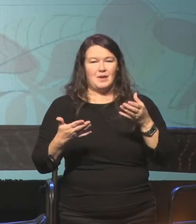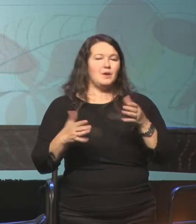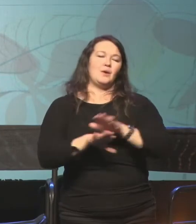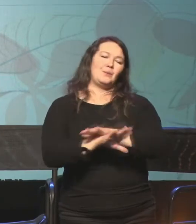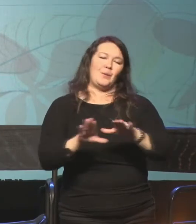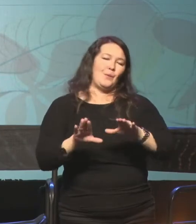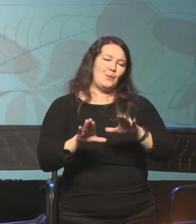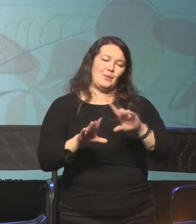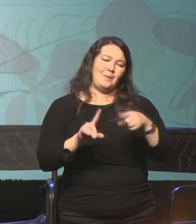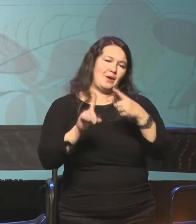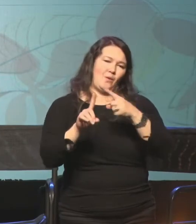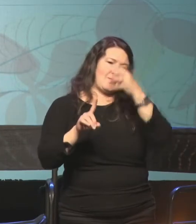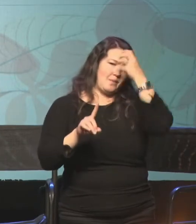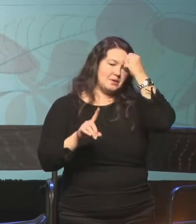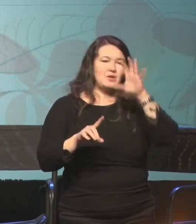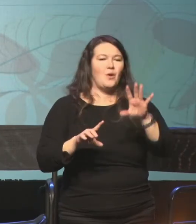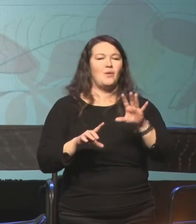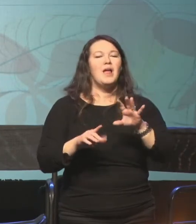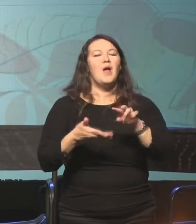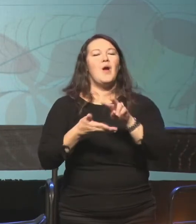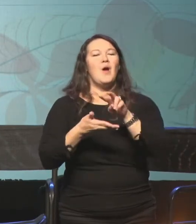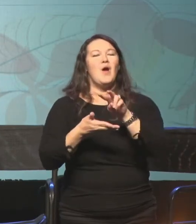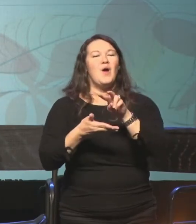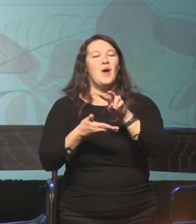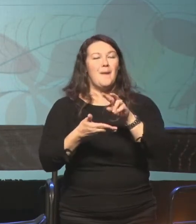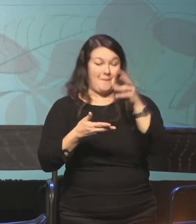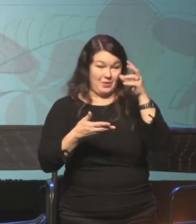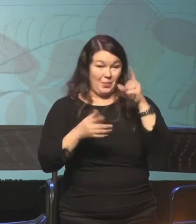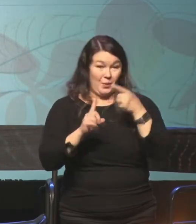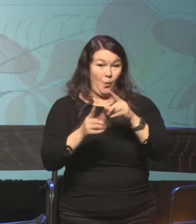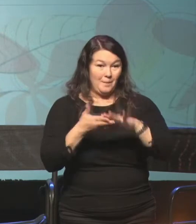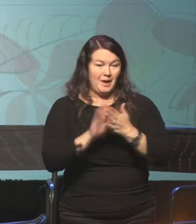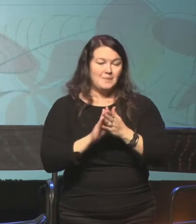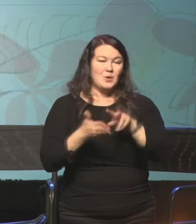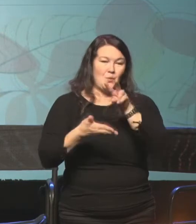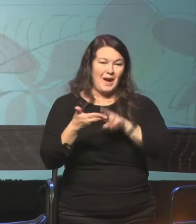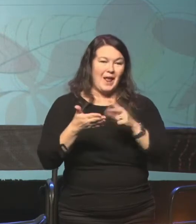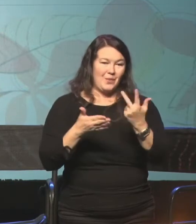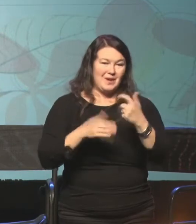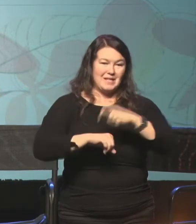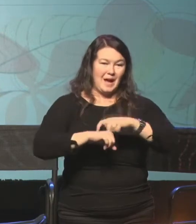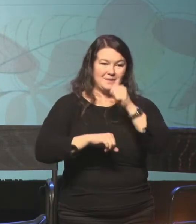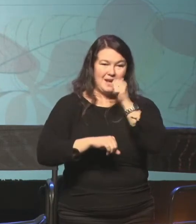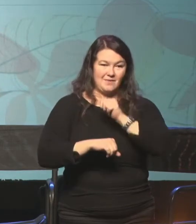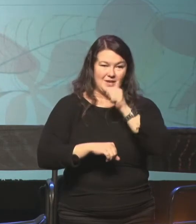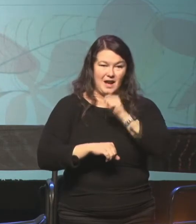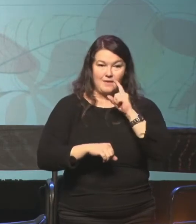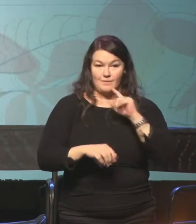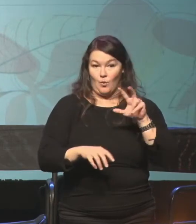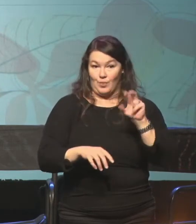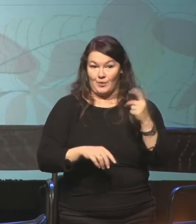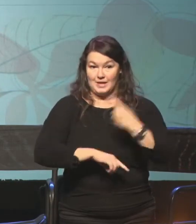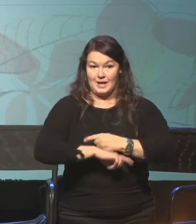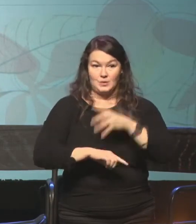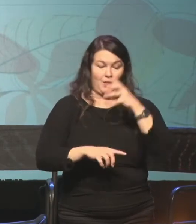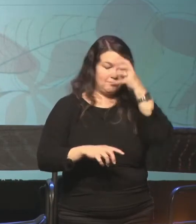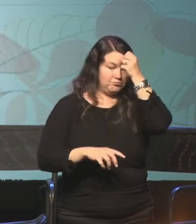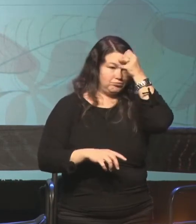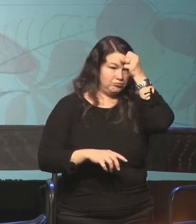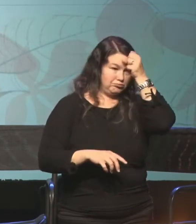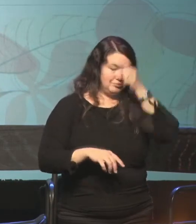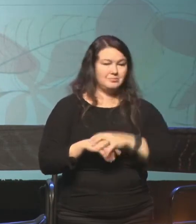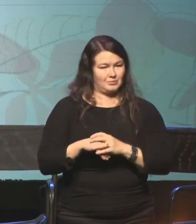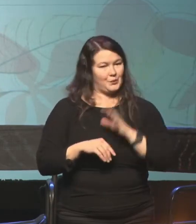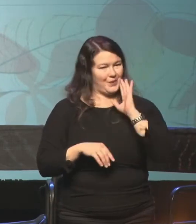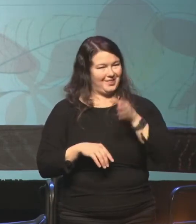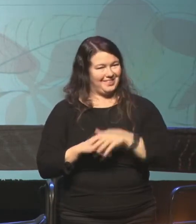memorize something. By the way, you make it your goal to read it 3 times a day. And if you read it 3 times a day for about 30 days, you'll memorize it, right? Maybe even sooner. So